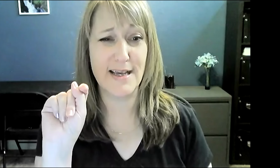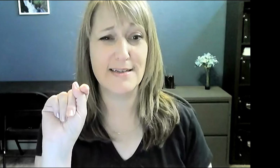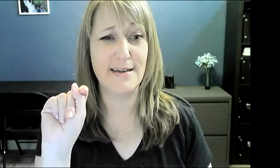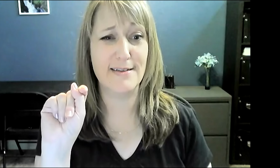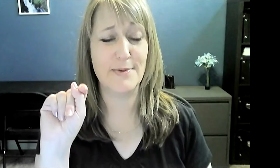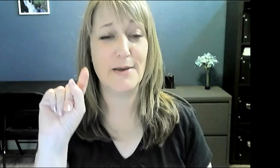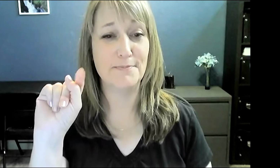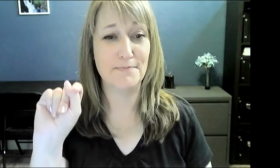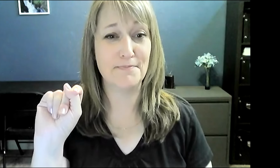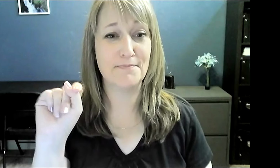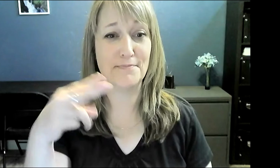sign it this way.